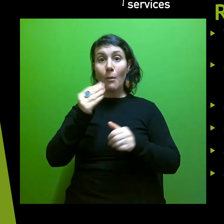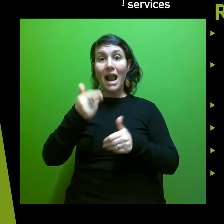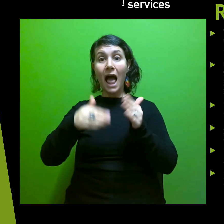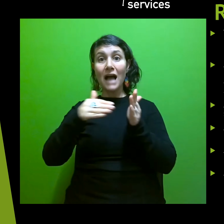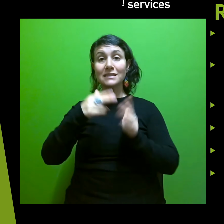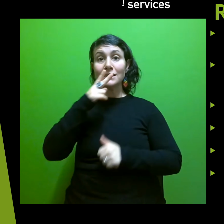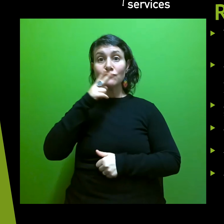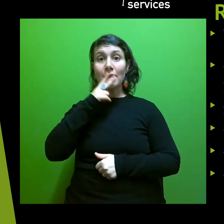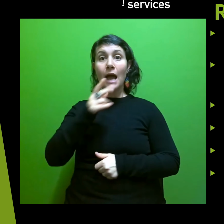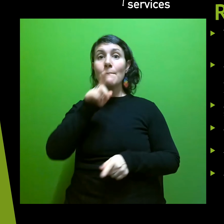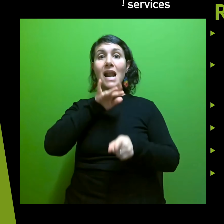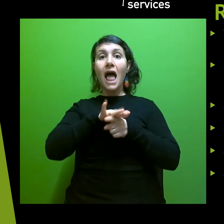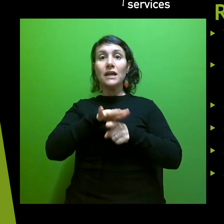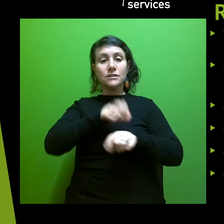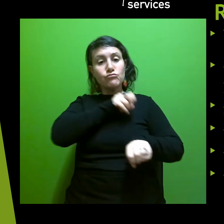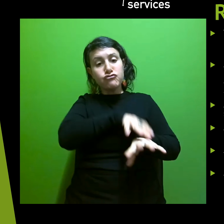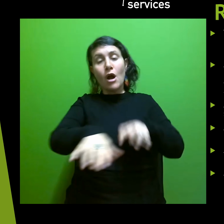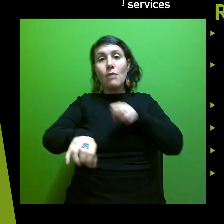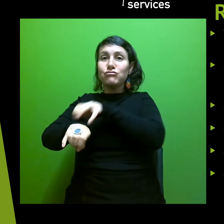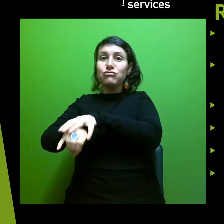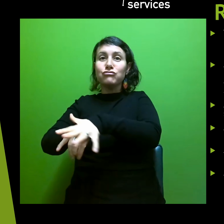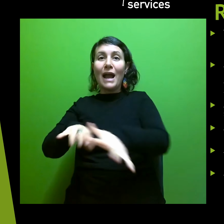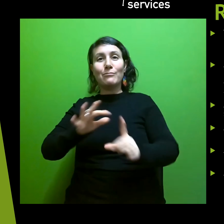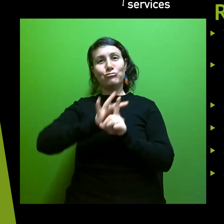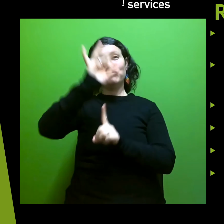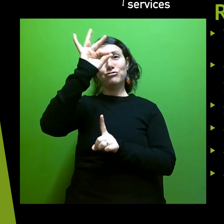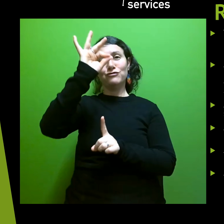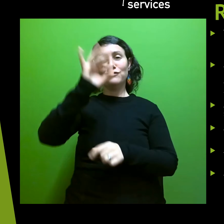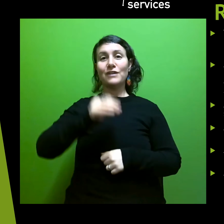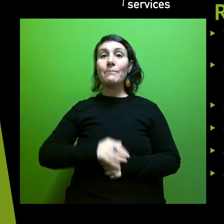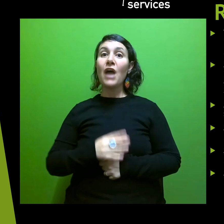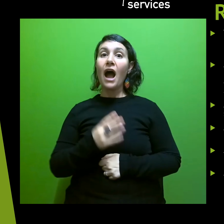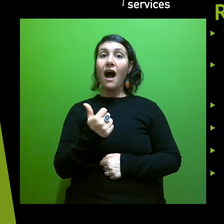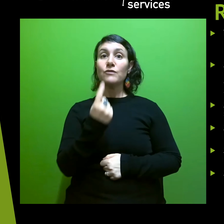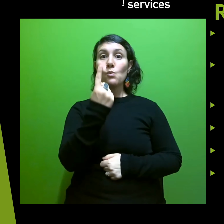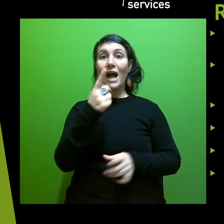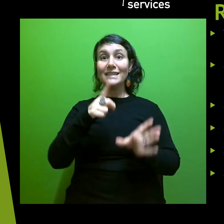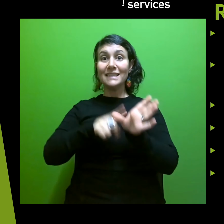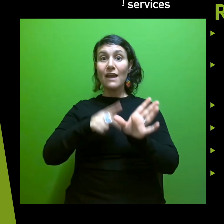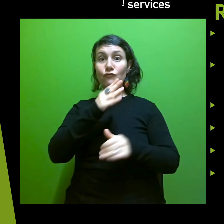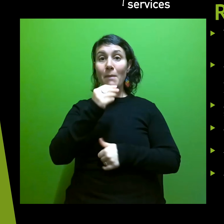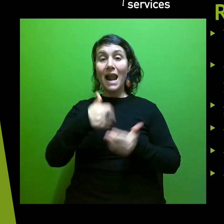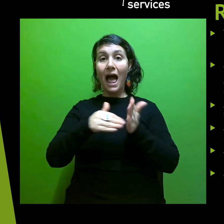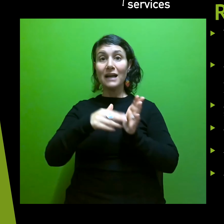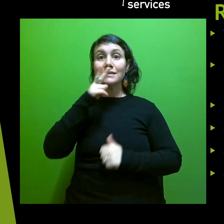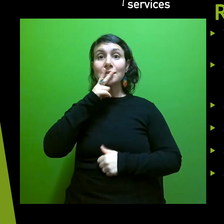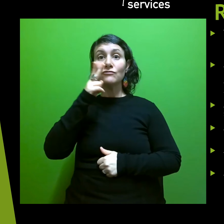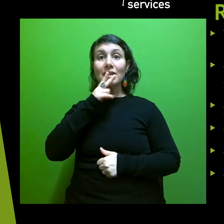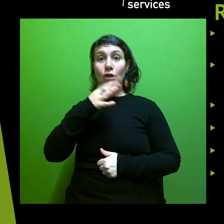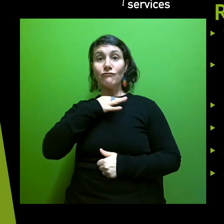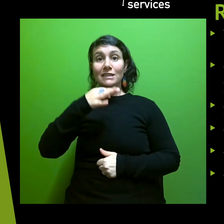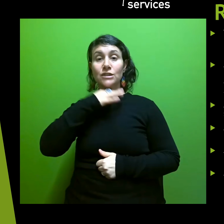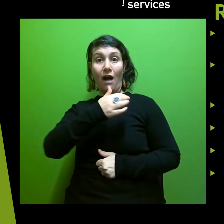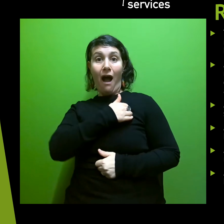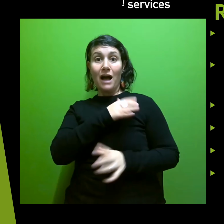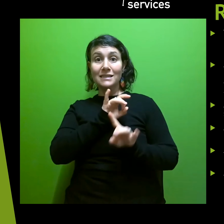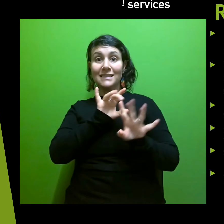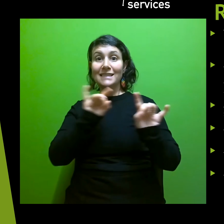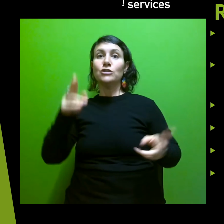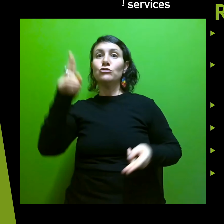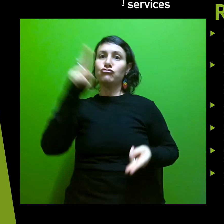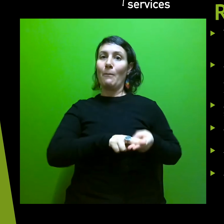your hands and feet improve. After 1 year, your risk of heart disease rapidly drops. And